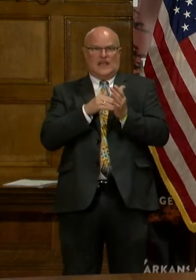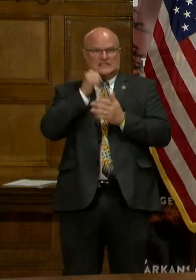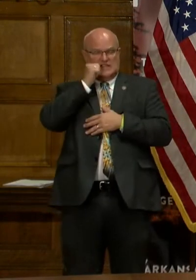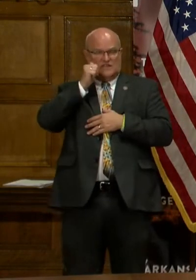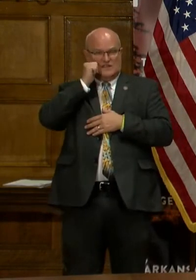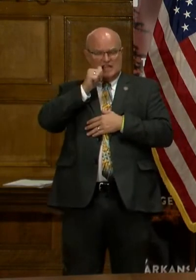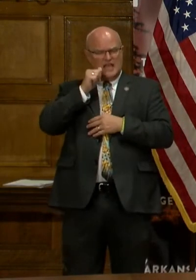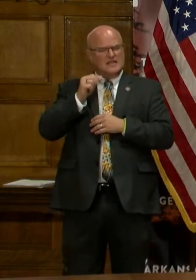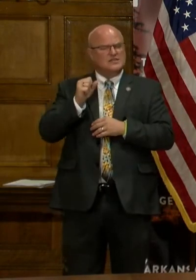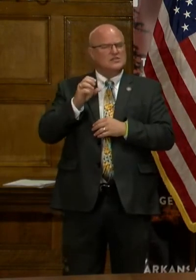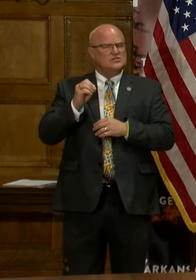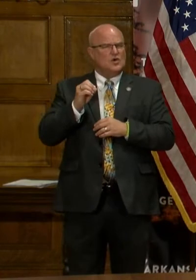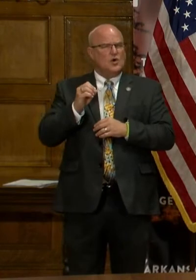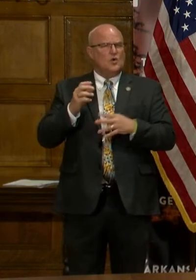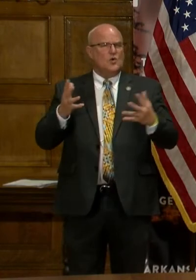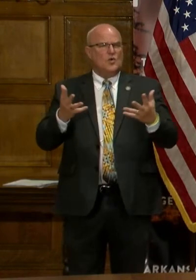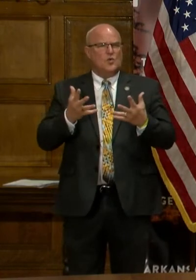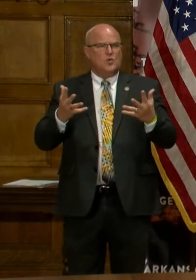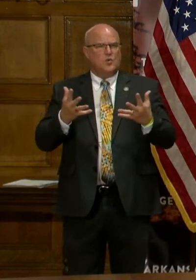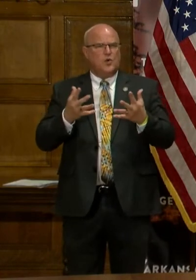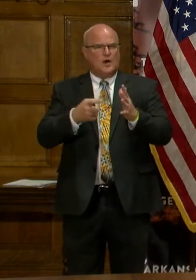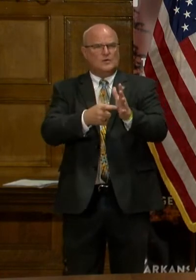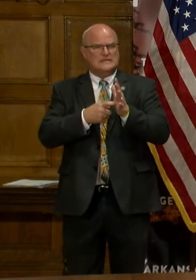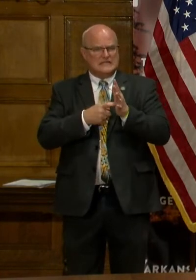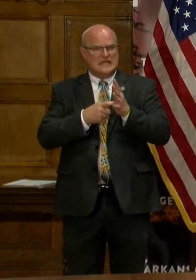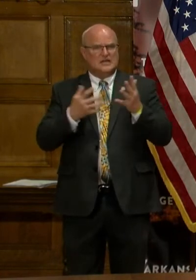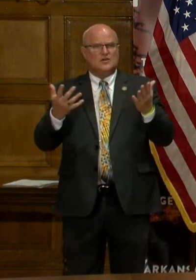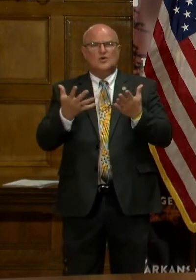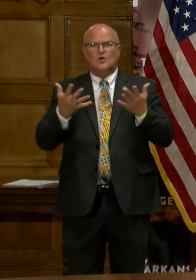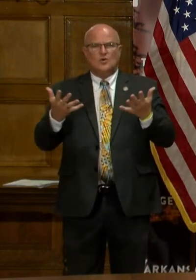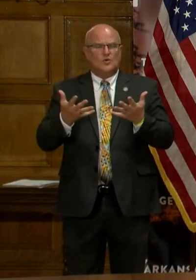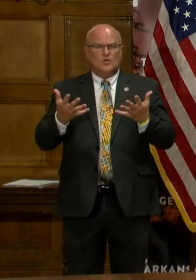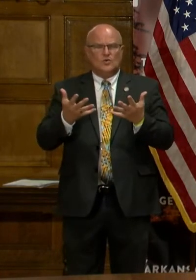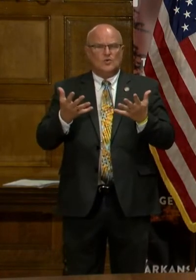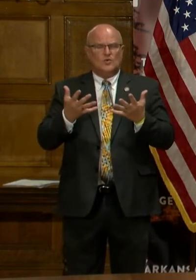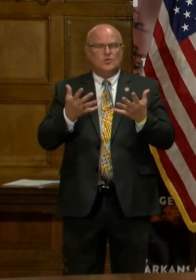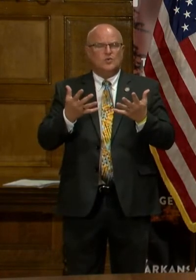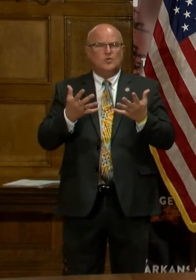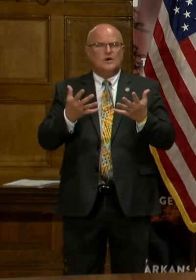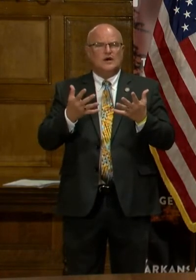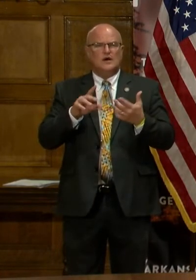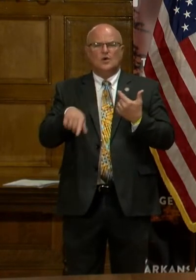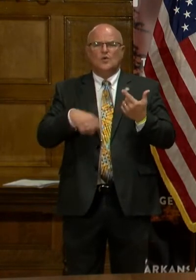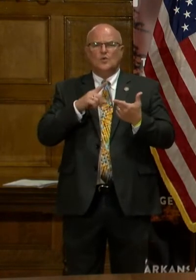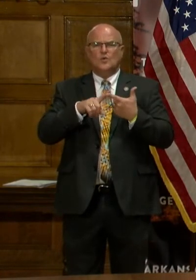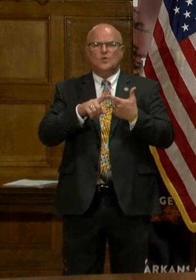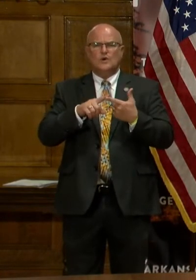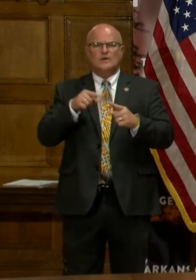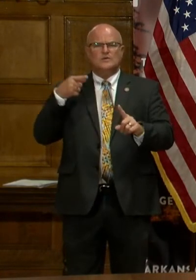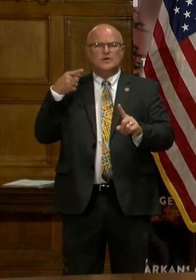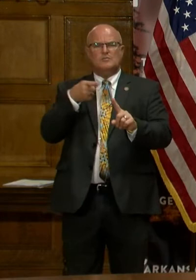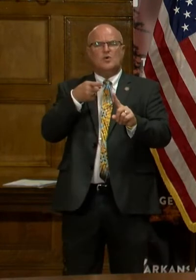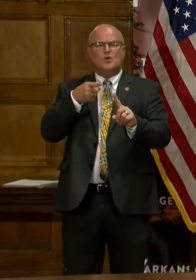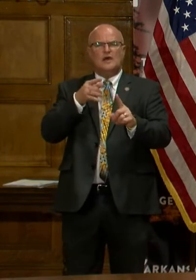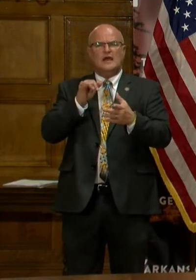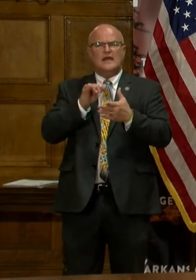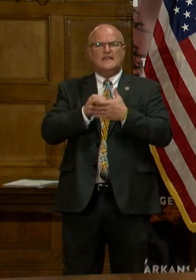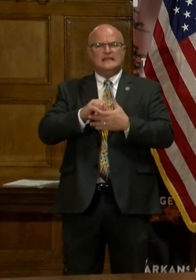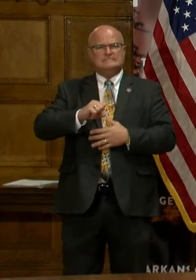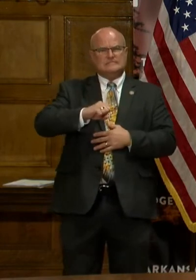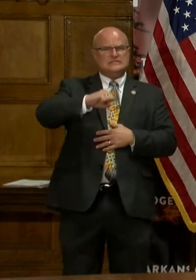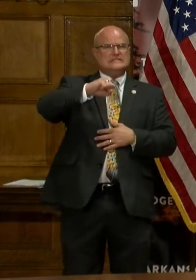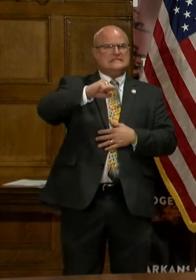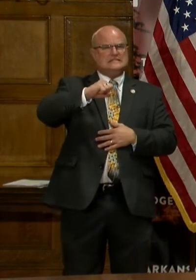I guess what would it take, or what's kind of when would you reach a point that your